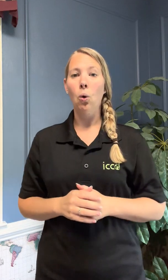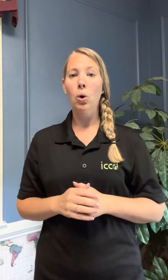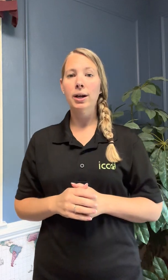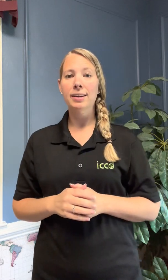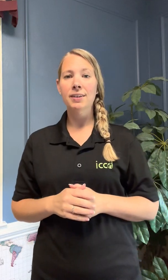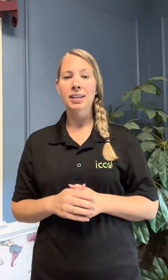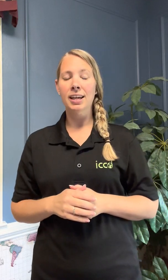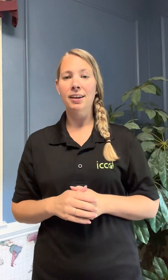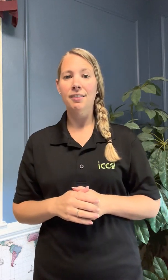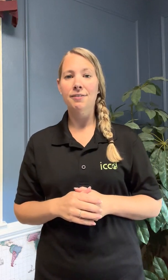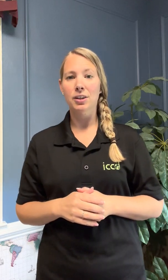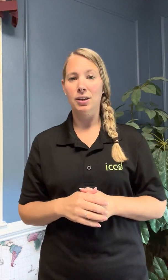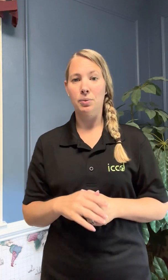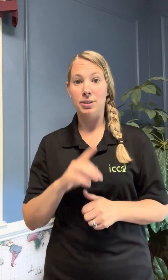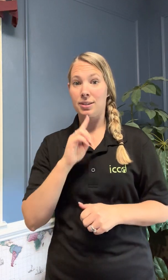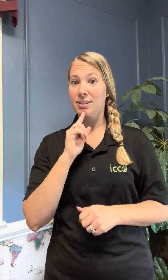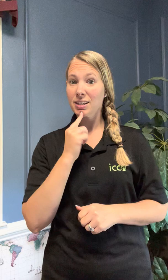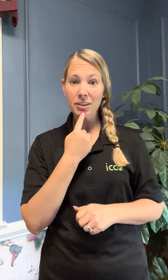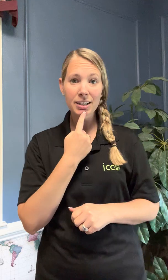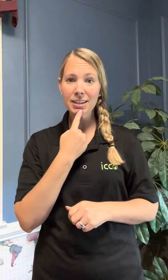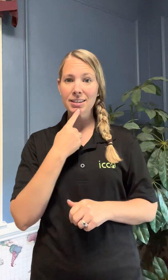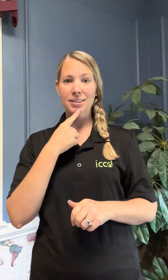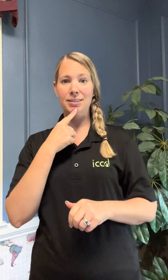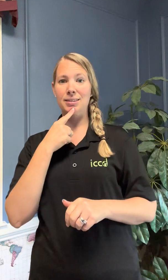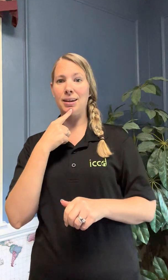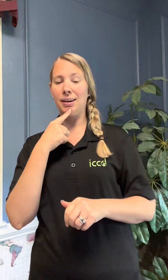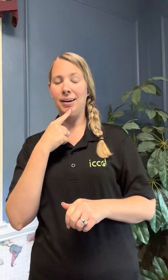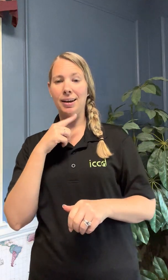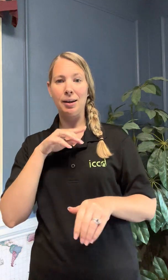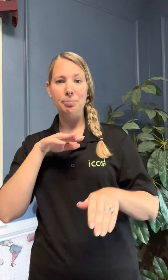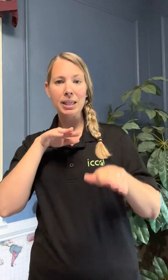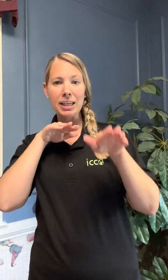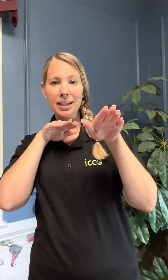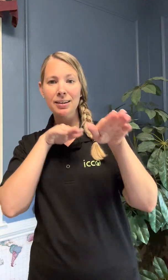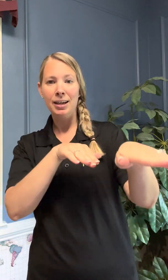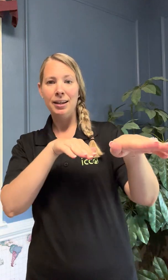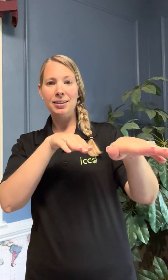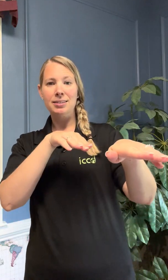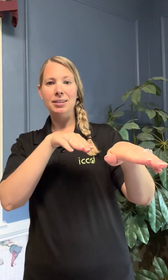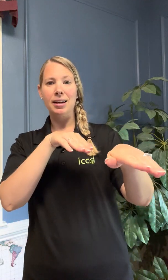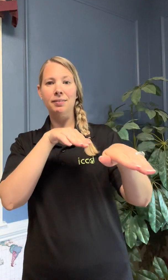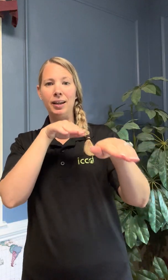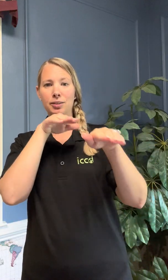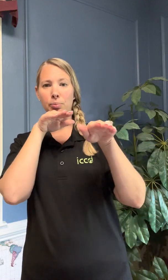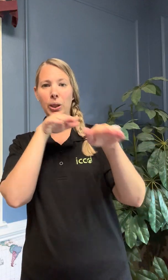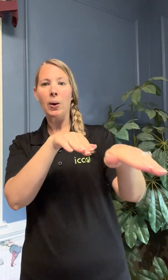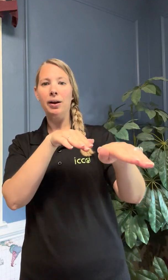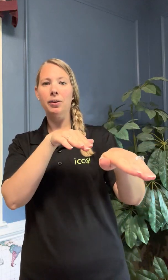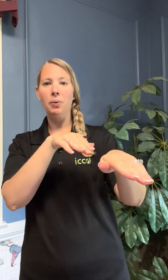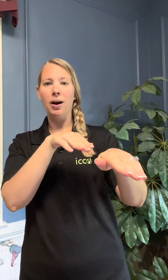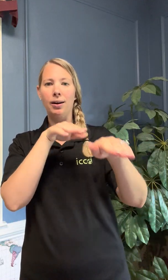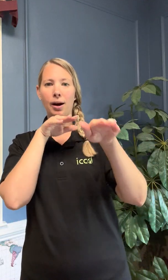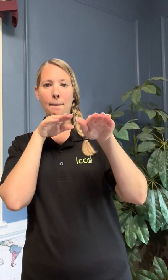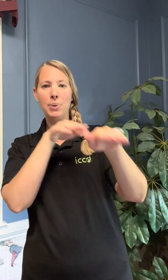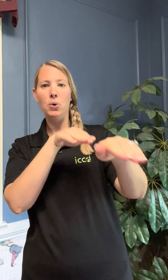Or even if it was a serious beating, this is kind of like to blow out of the water.